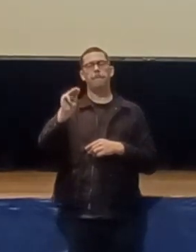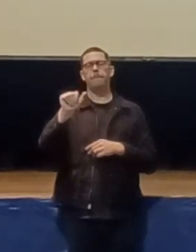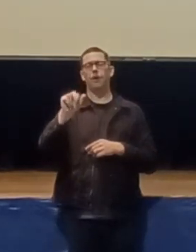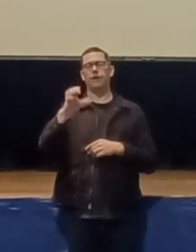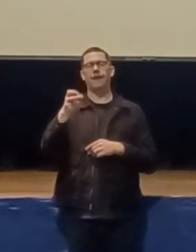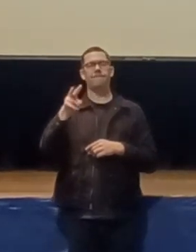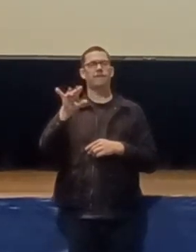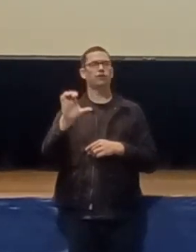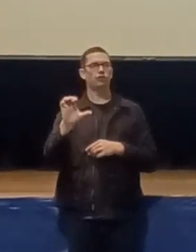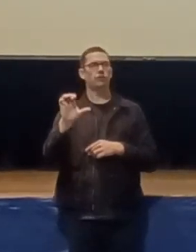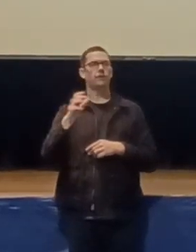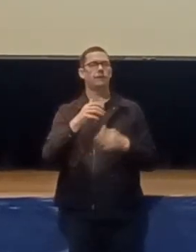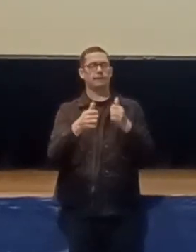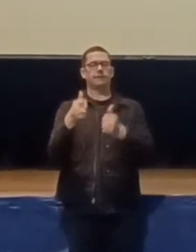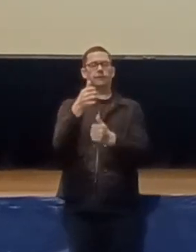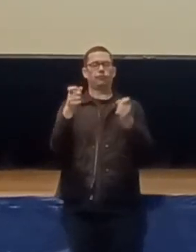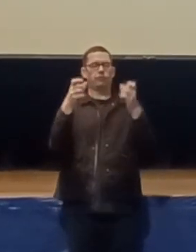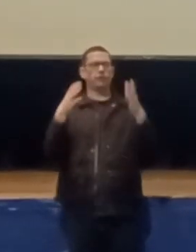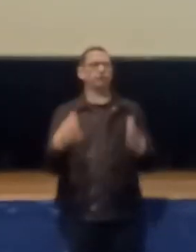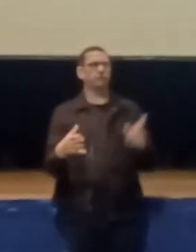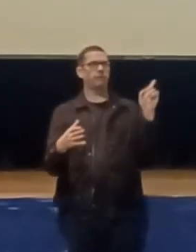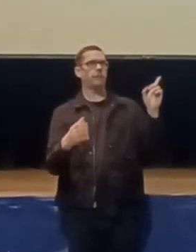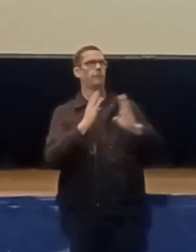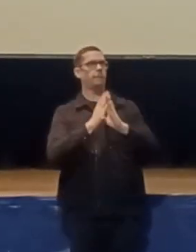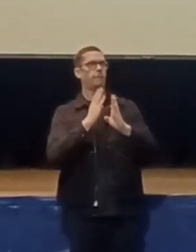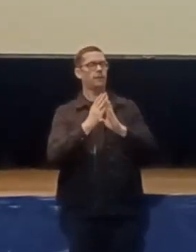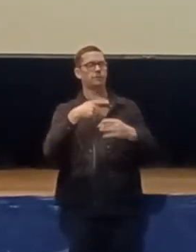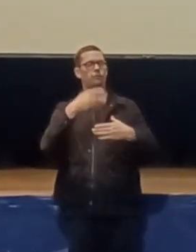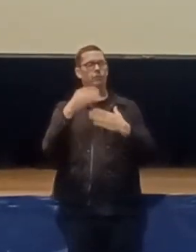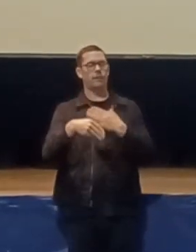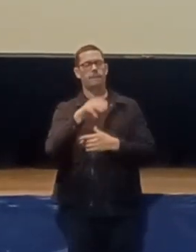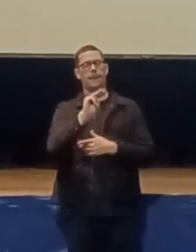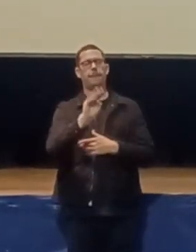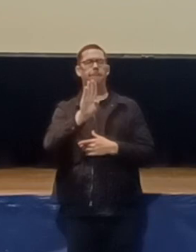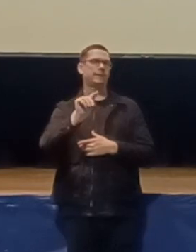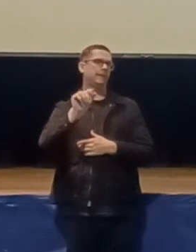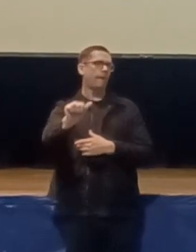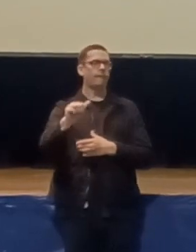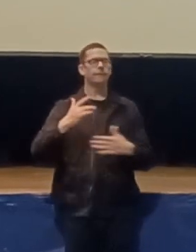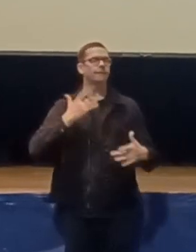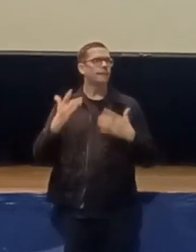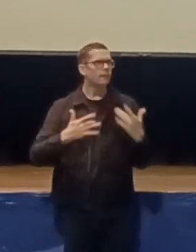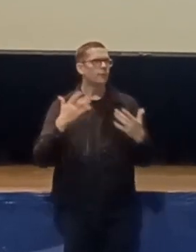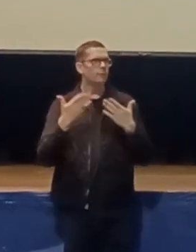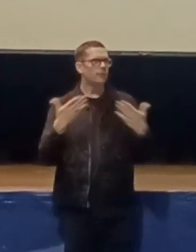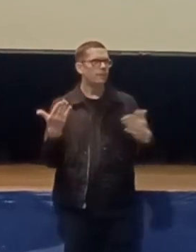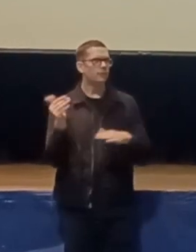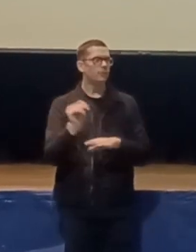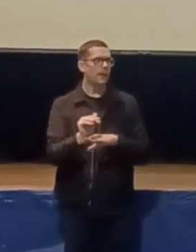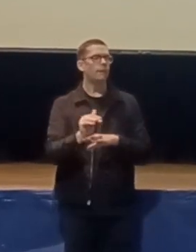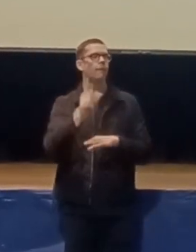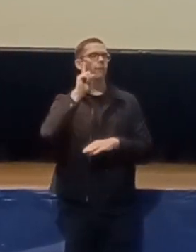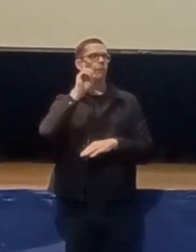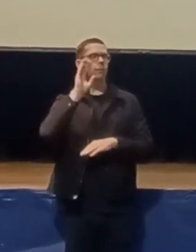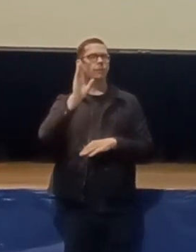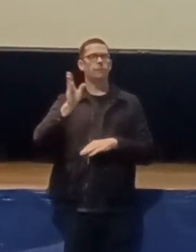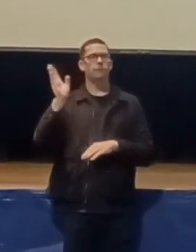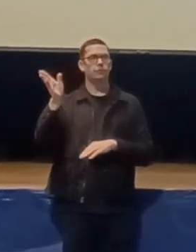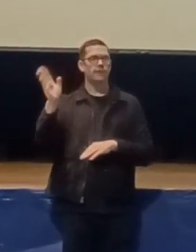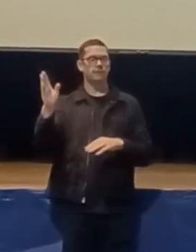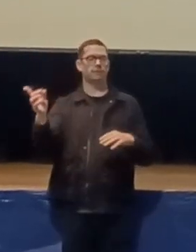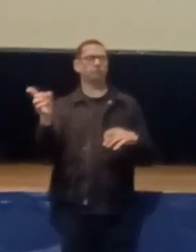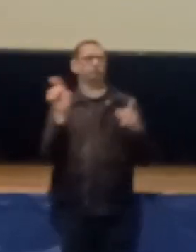Deputy Director of the Bus Modernization Program at the MbTA. I'm really excited to be here tonight. I'm actually going to be presenting